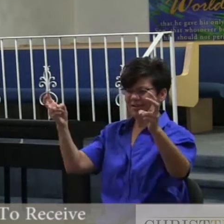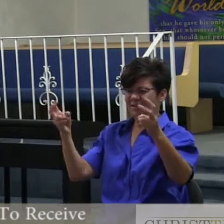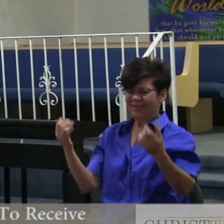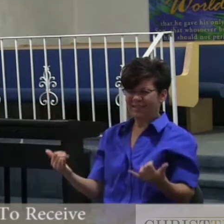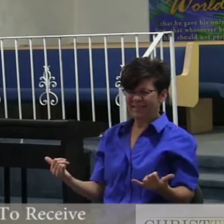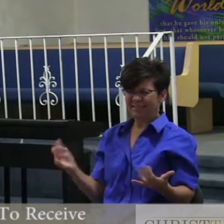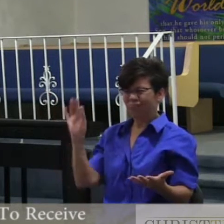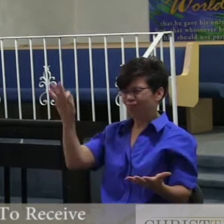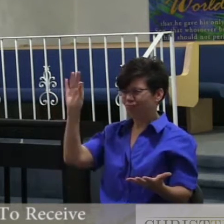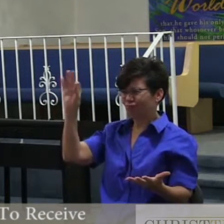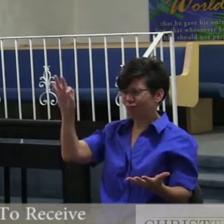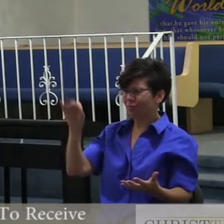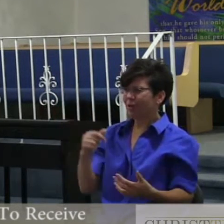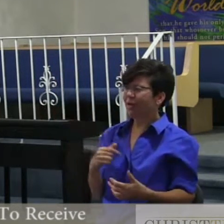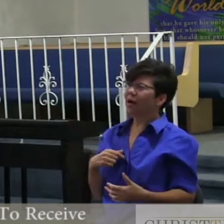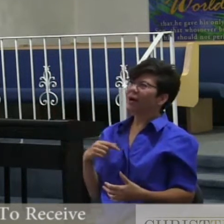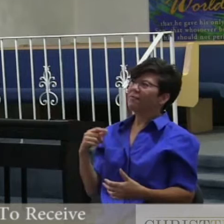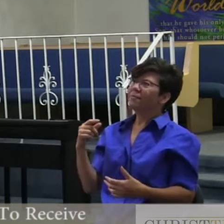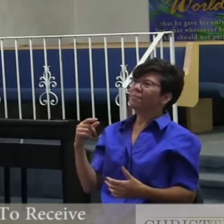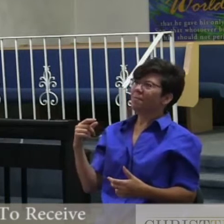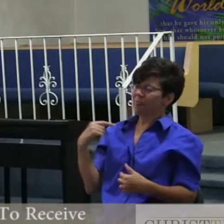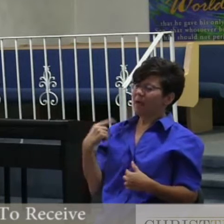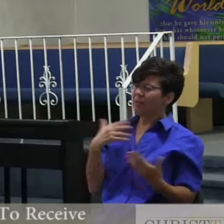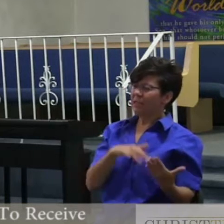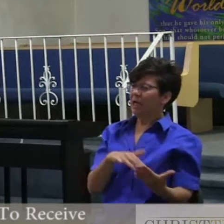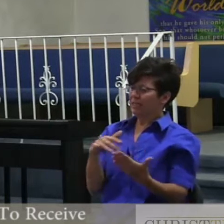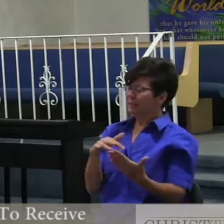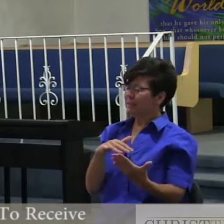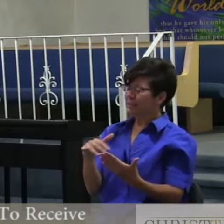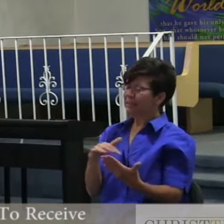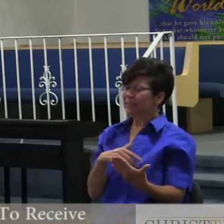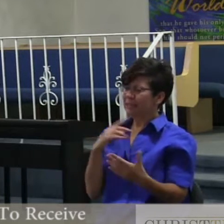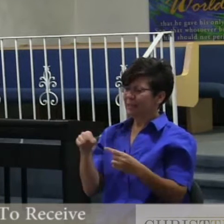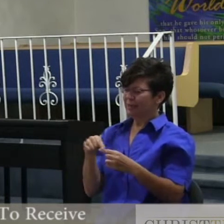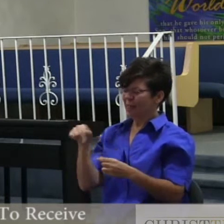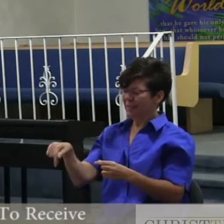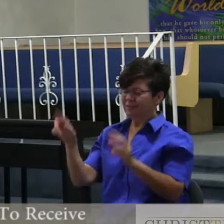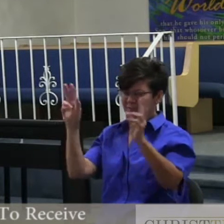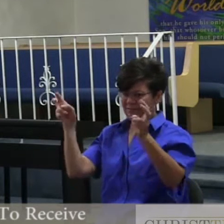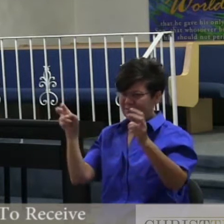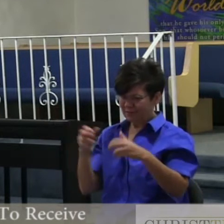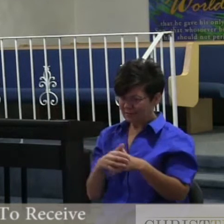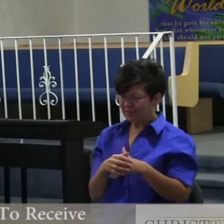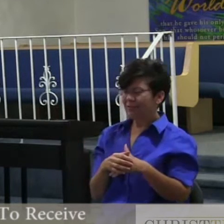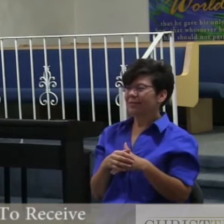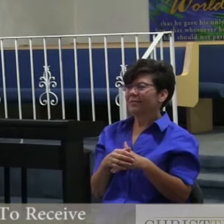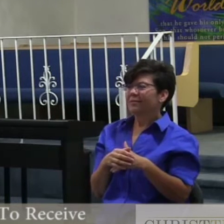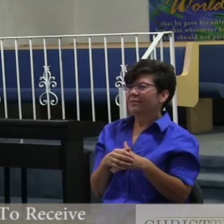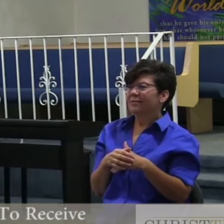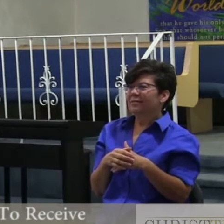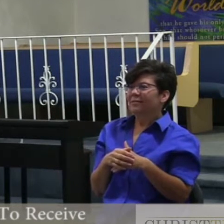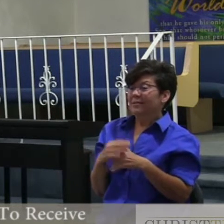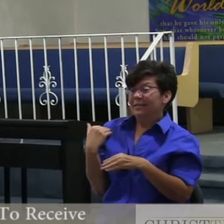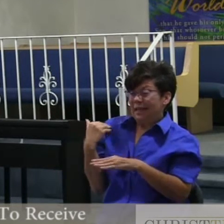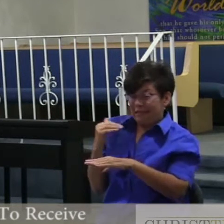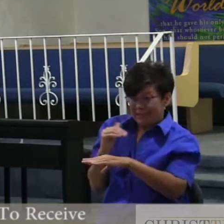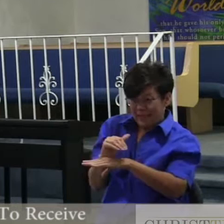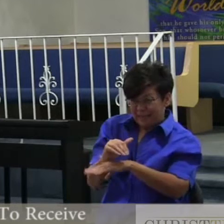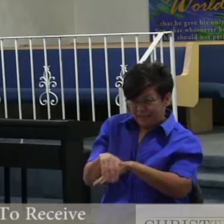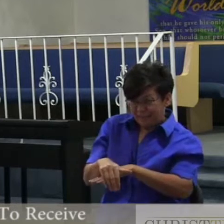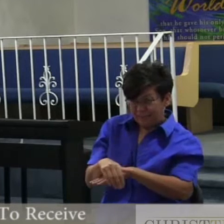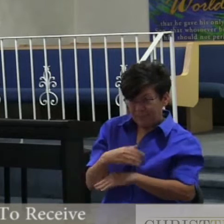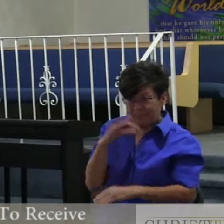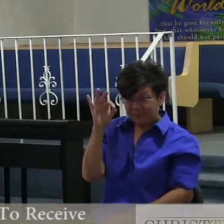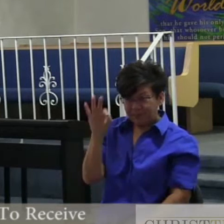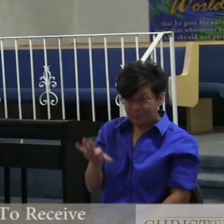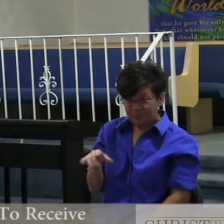tonight. I've been telling off and on about this subject. And late last night, I told the pastor